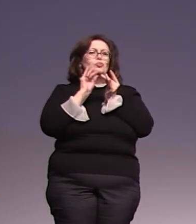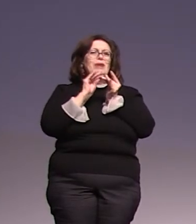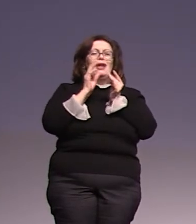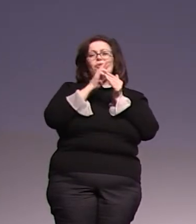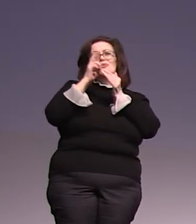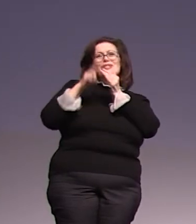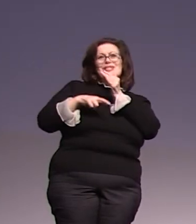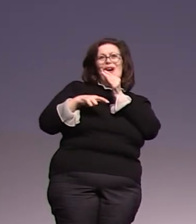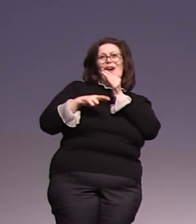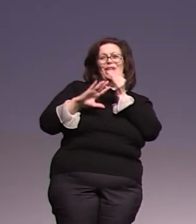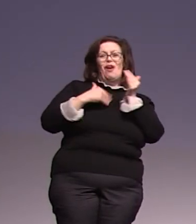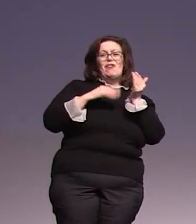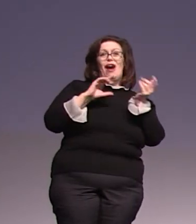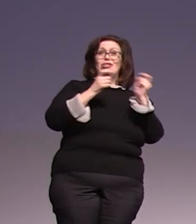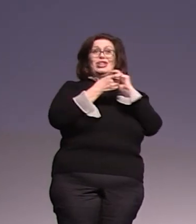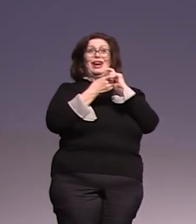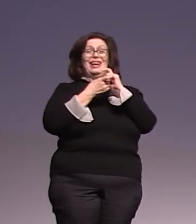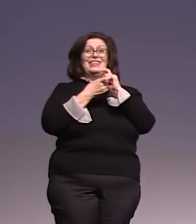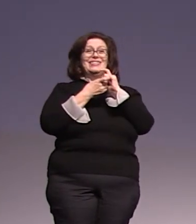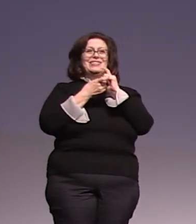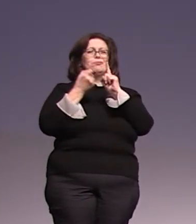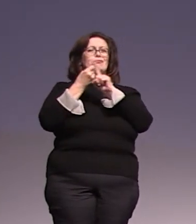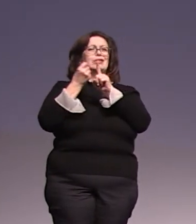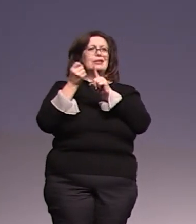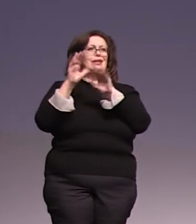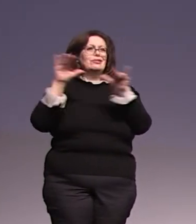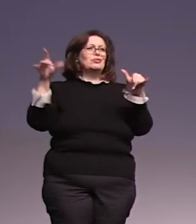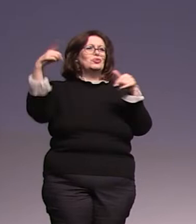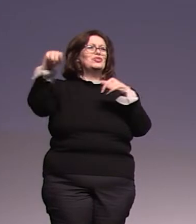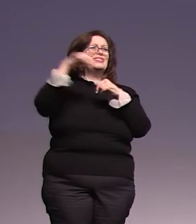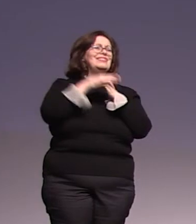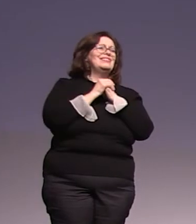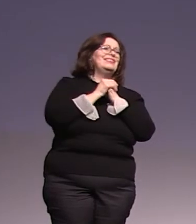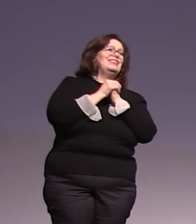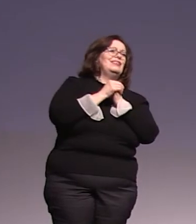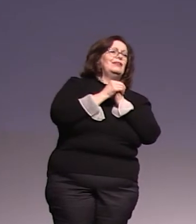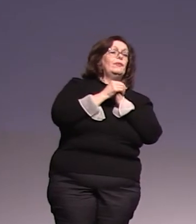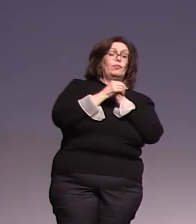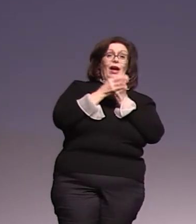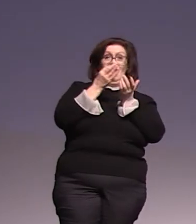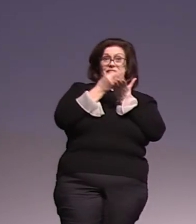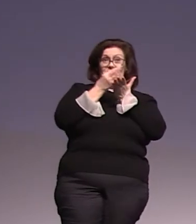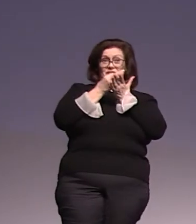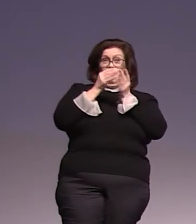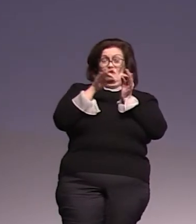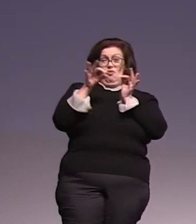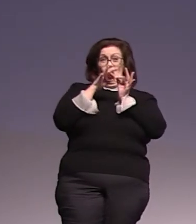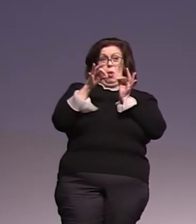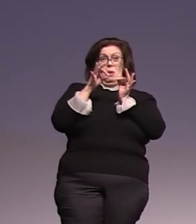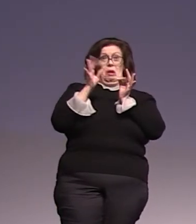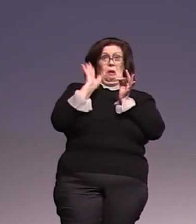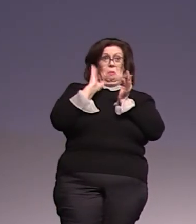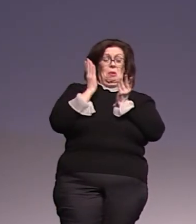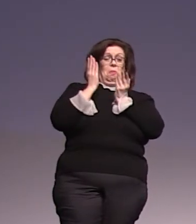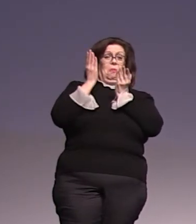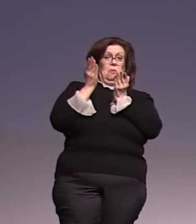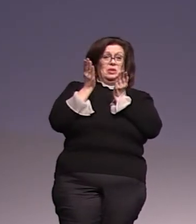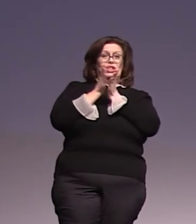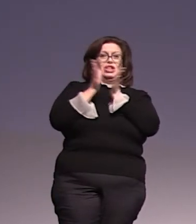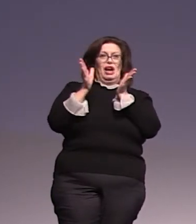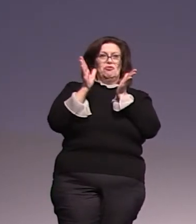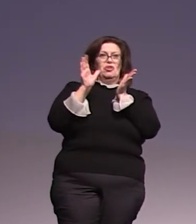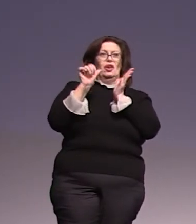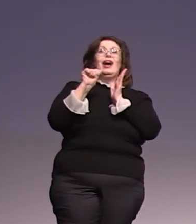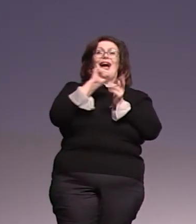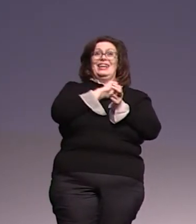for kids. This is a time where in developing a new funding formula that may or may not ideally will get proposed to the General Assembly and we can work through on